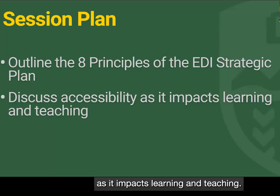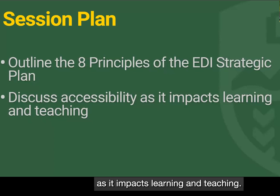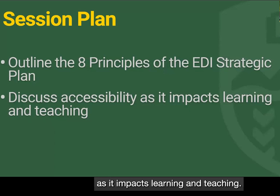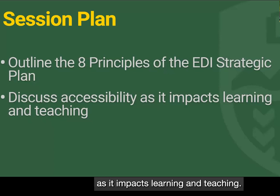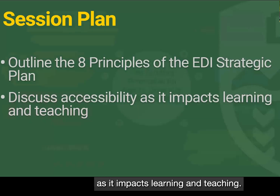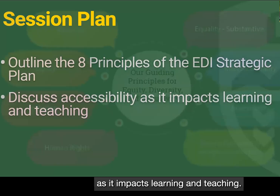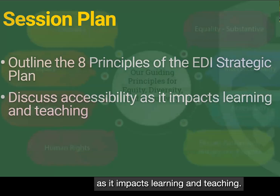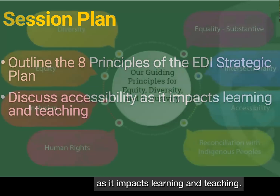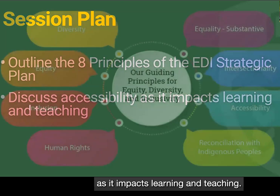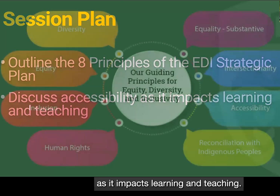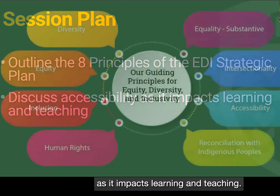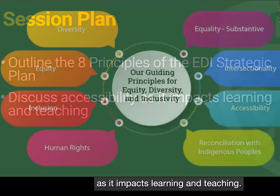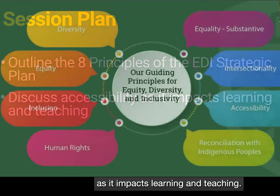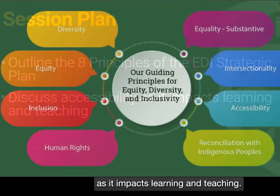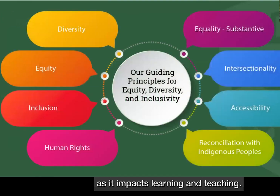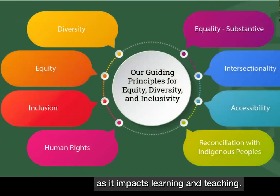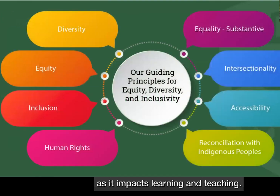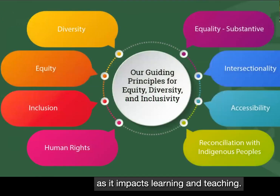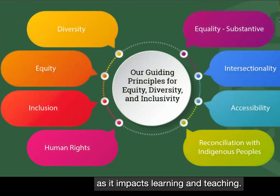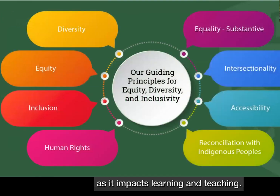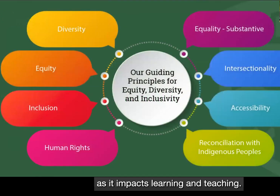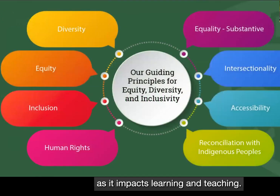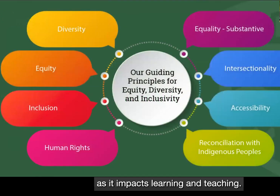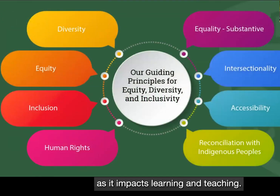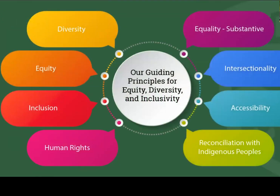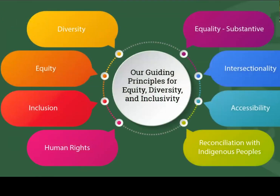impacts learning and teaching.